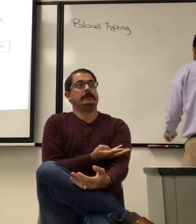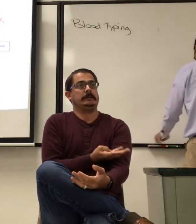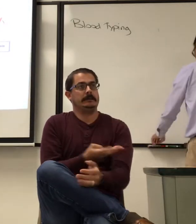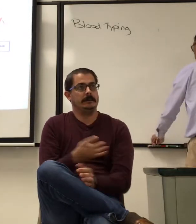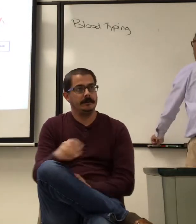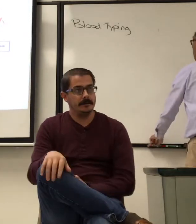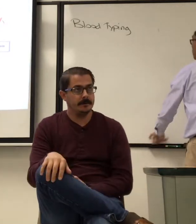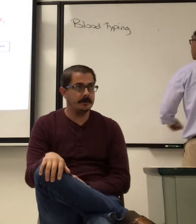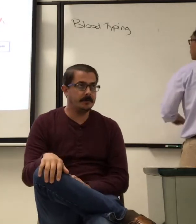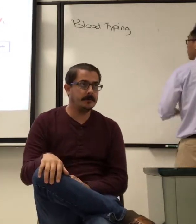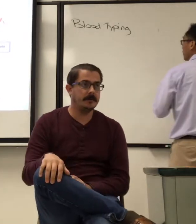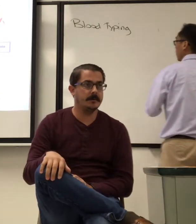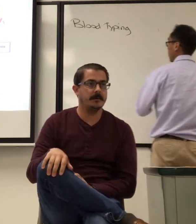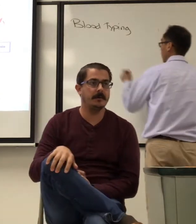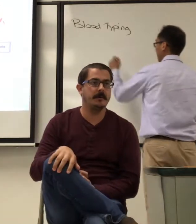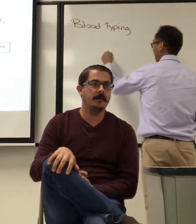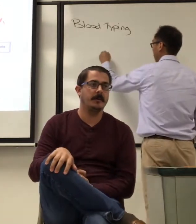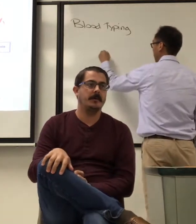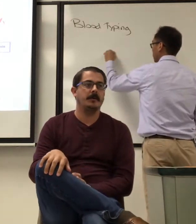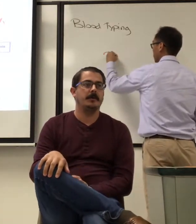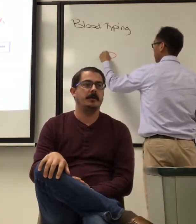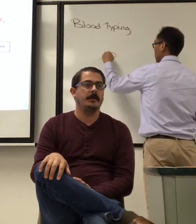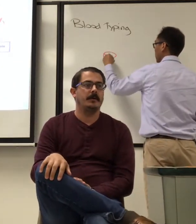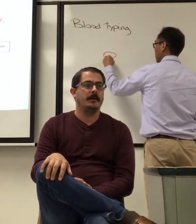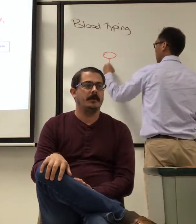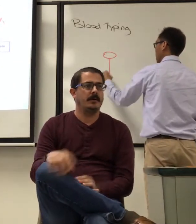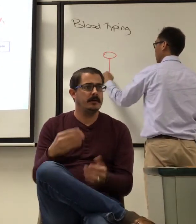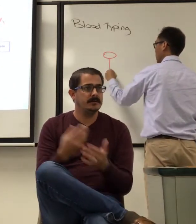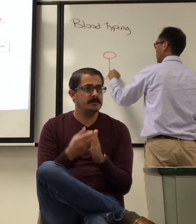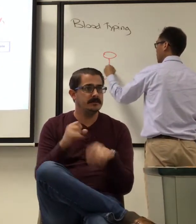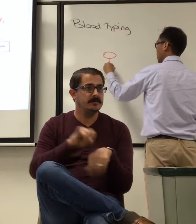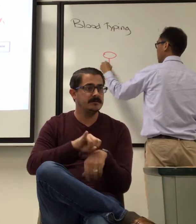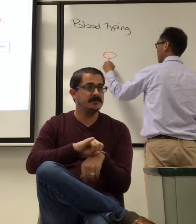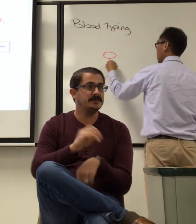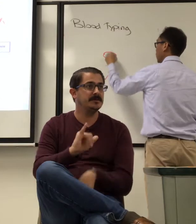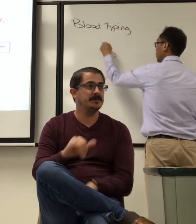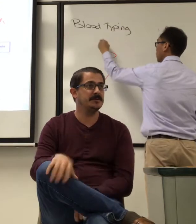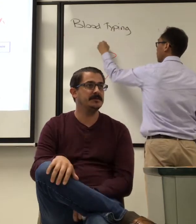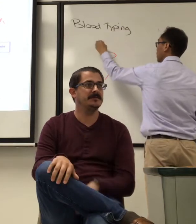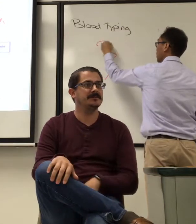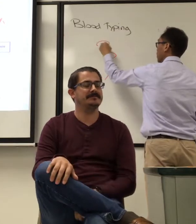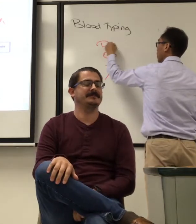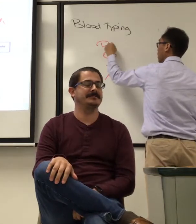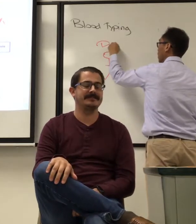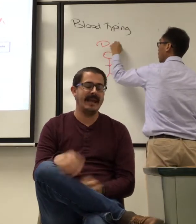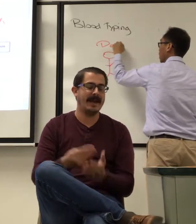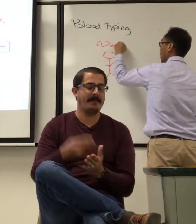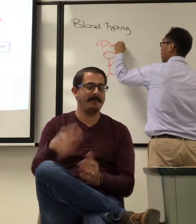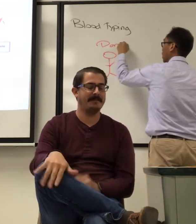So if you're a person, a designated donor,